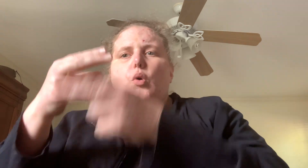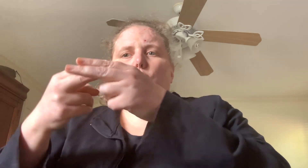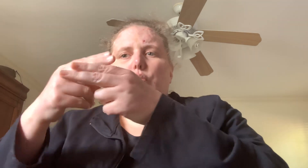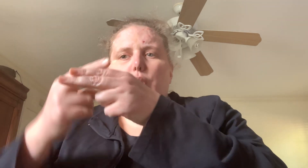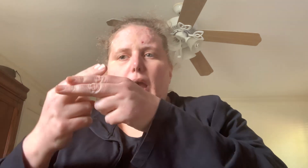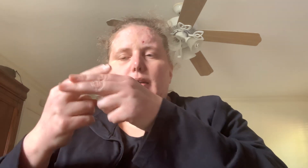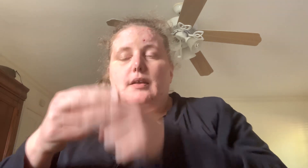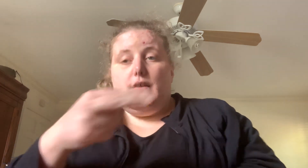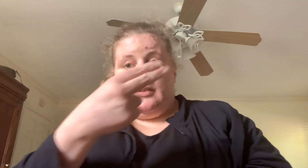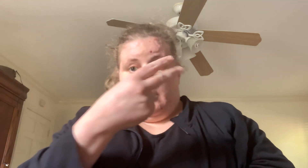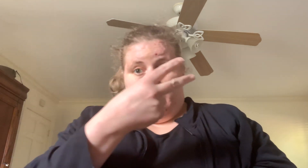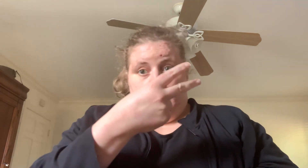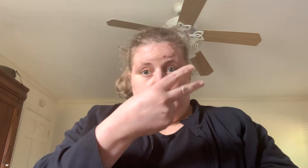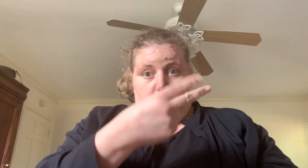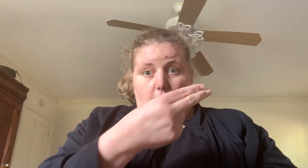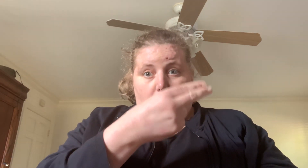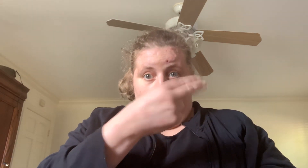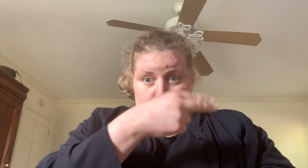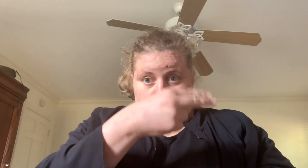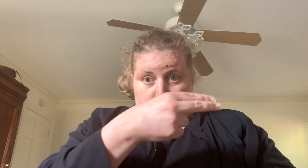is 1.0067, which we saw